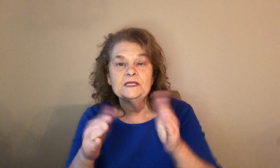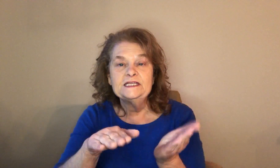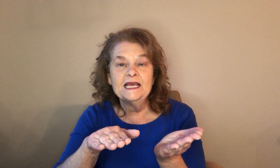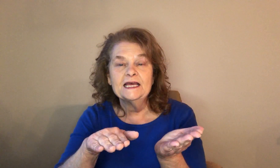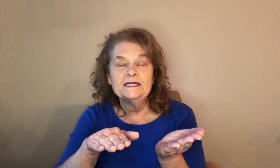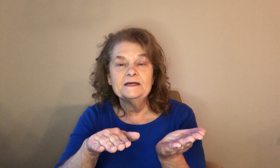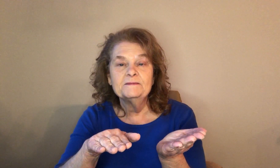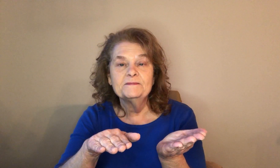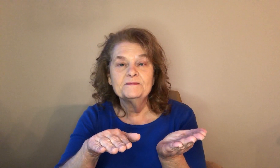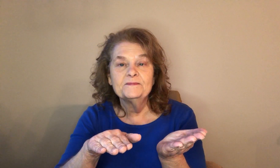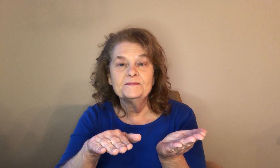Dead.